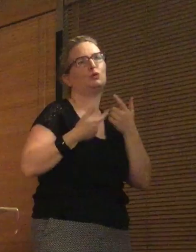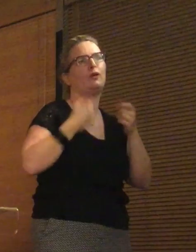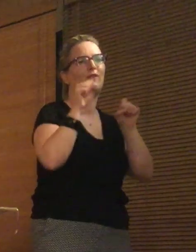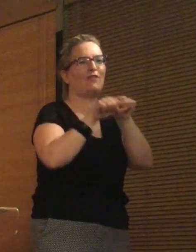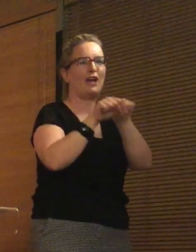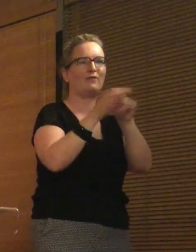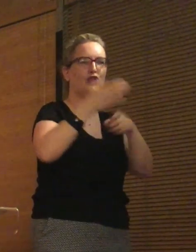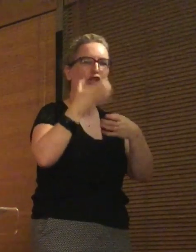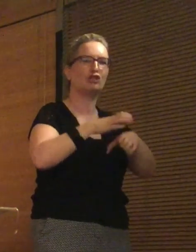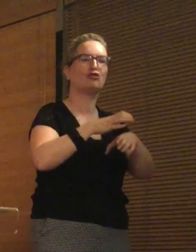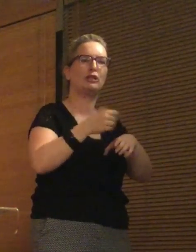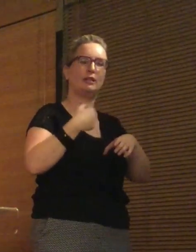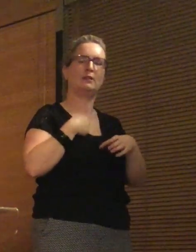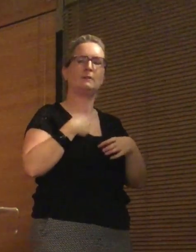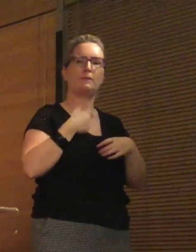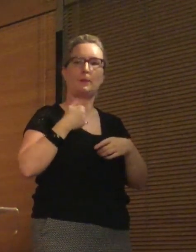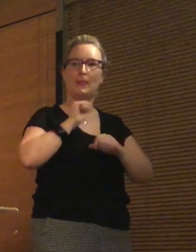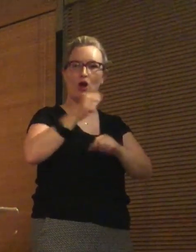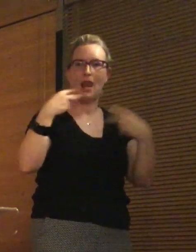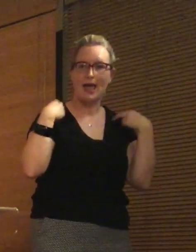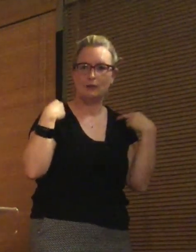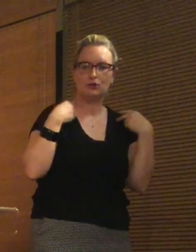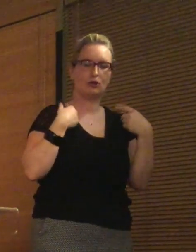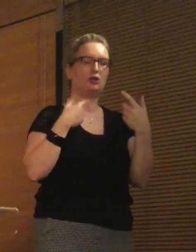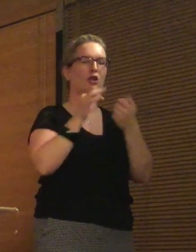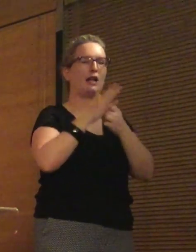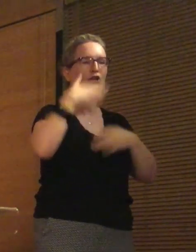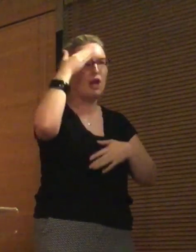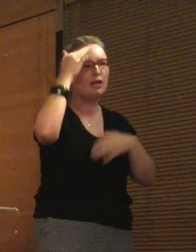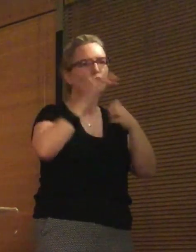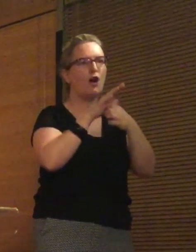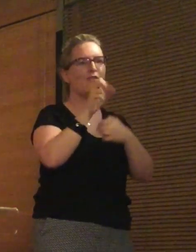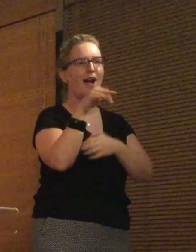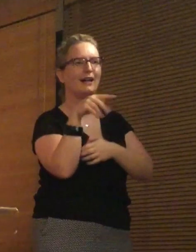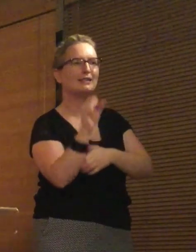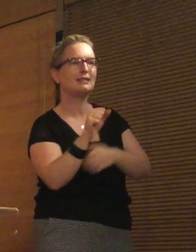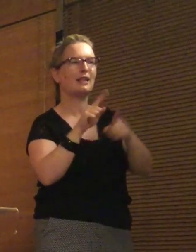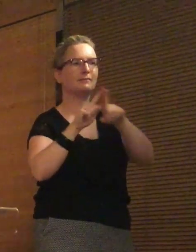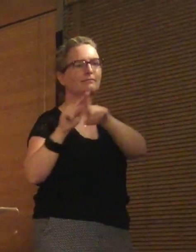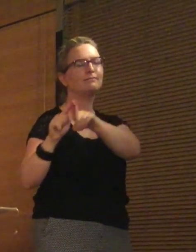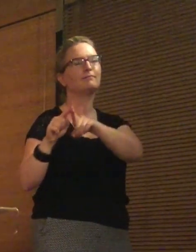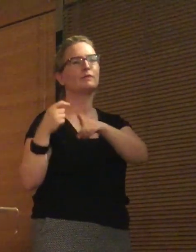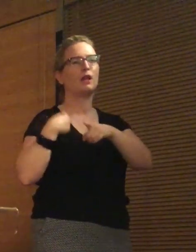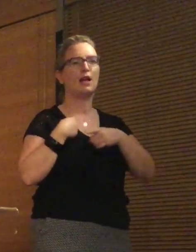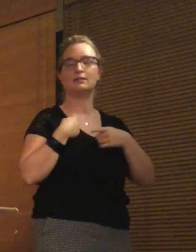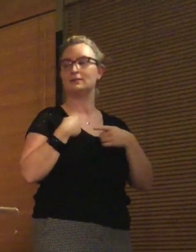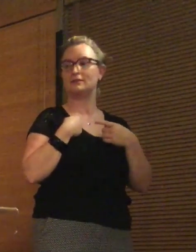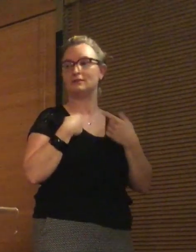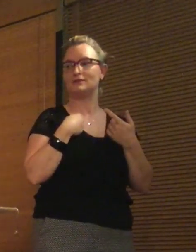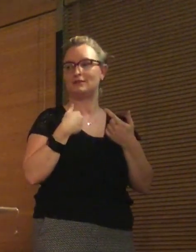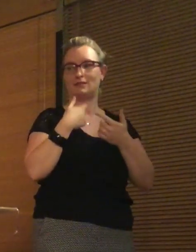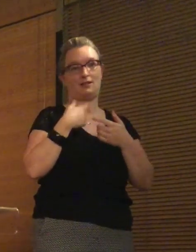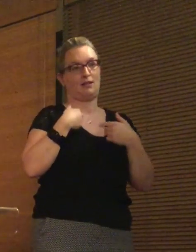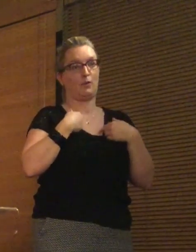of your country and her martyrs, her language and her knowledge of her arts and her industries. And I would say, other women, the